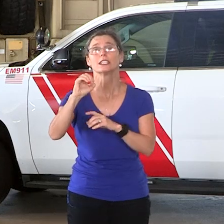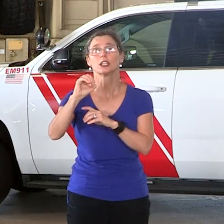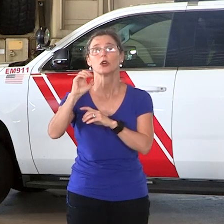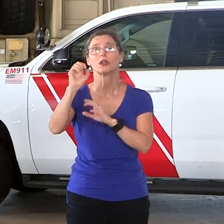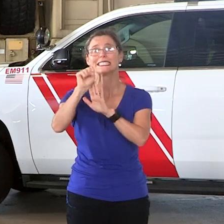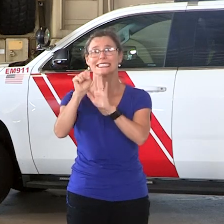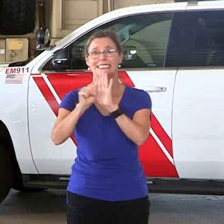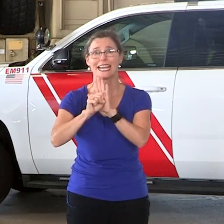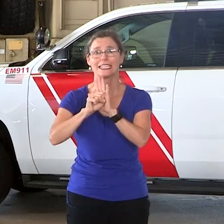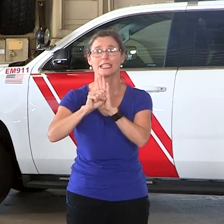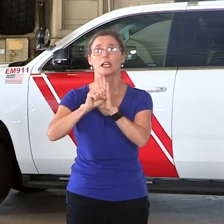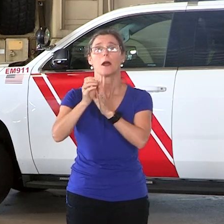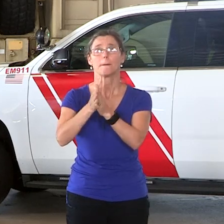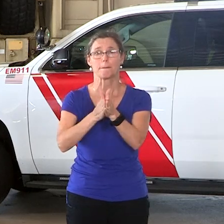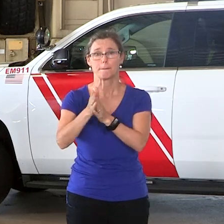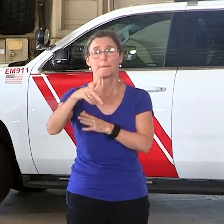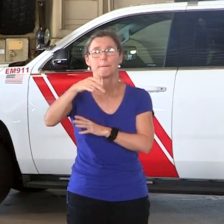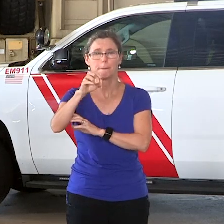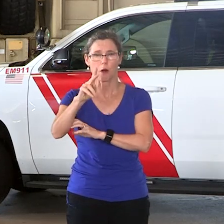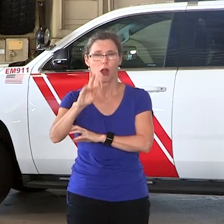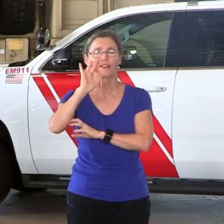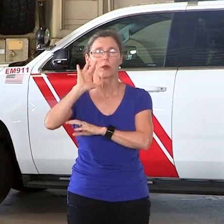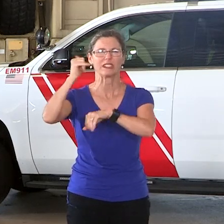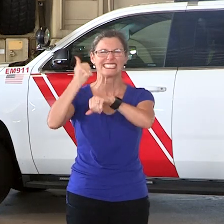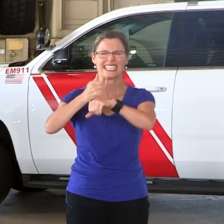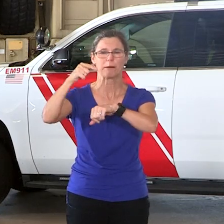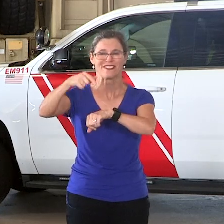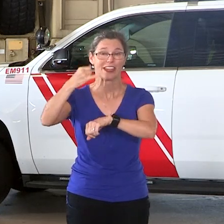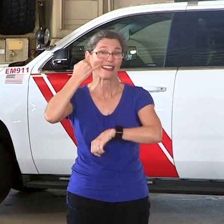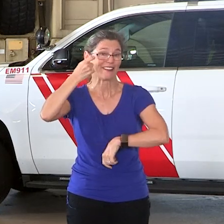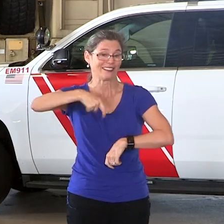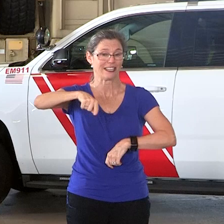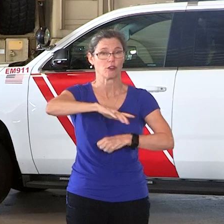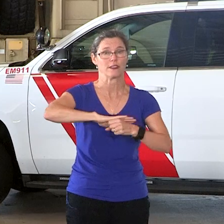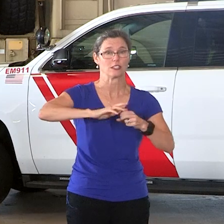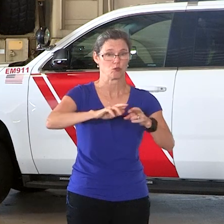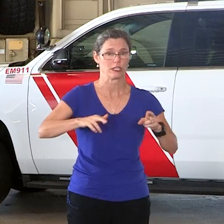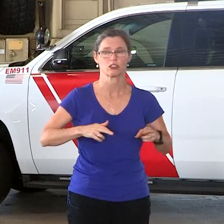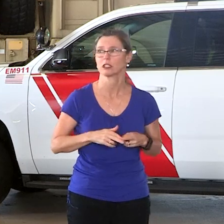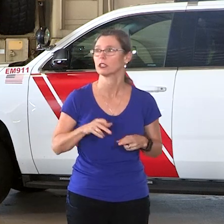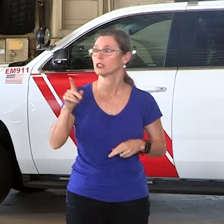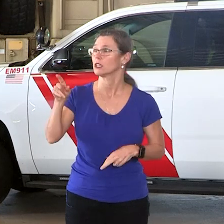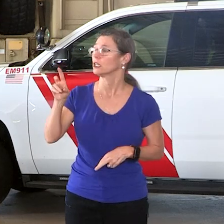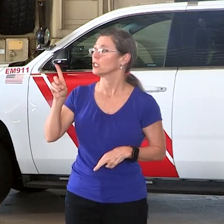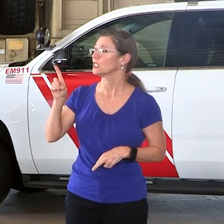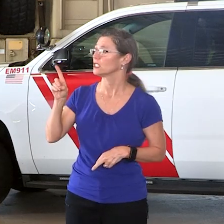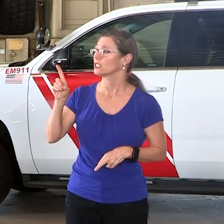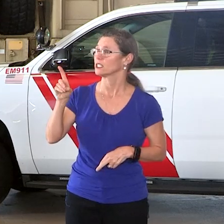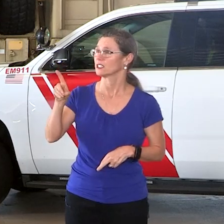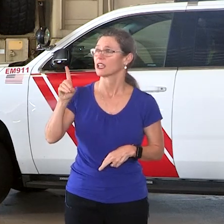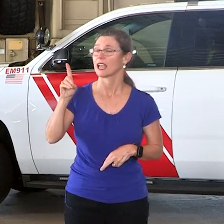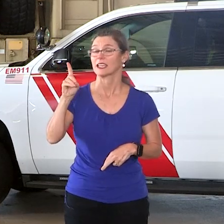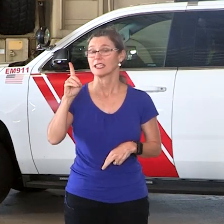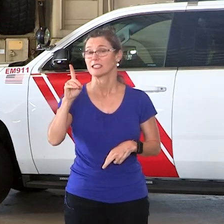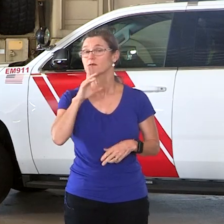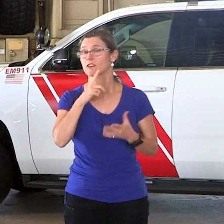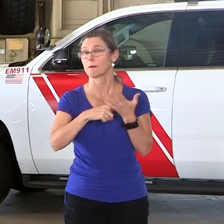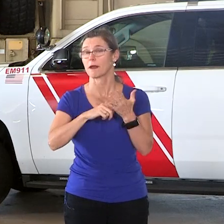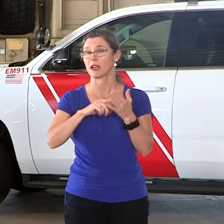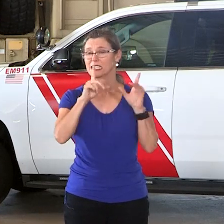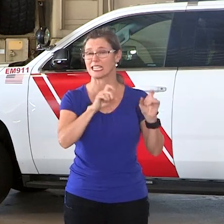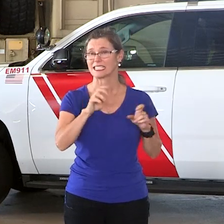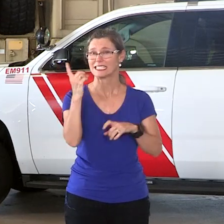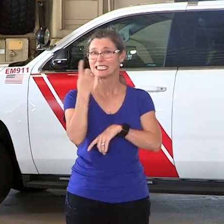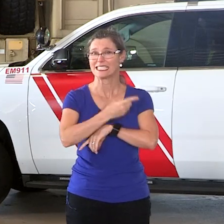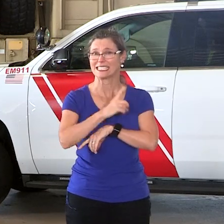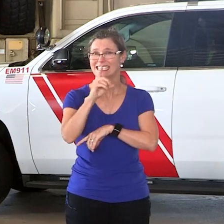Region 5, Lake Charles, and Region 6 in Alexandria. Okay, did you want to go over the testing dates? I understand